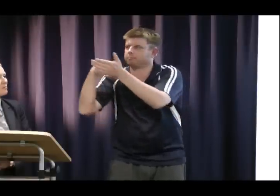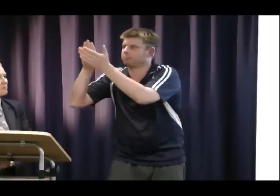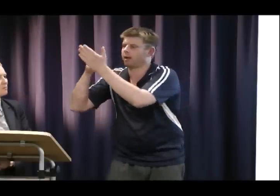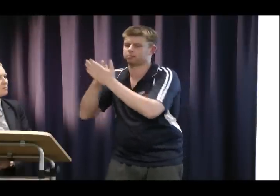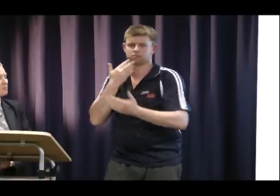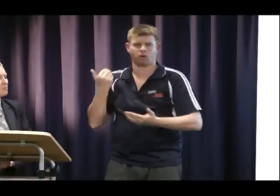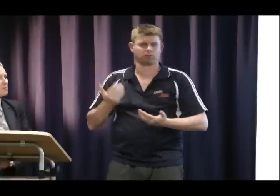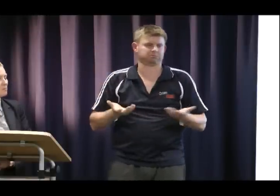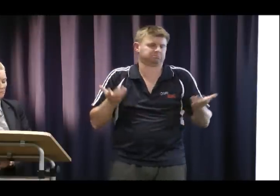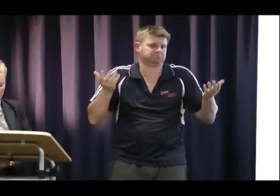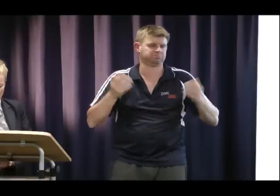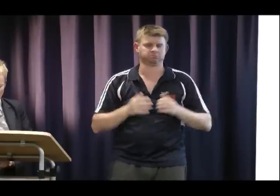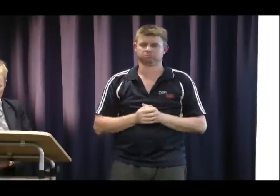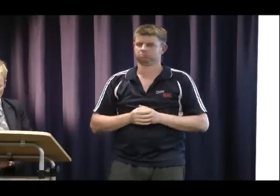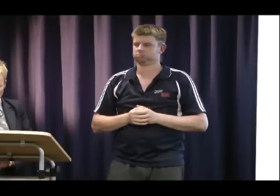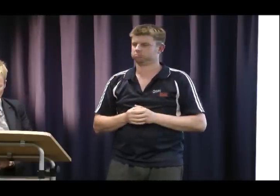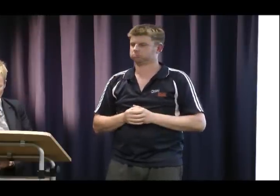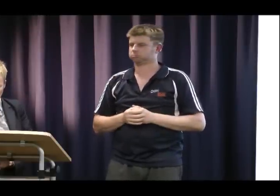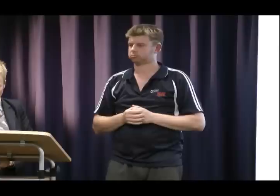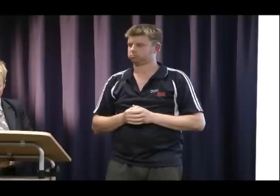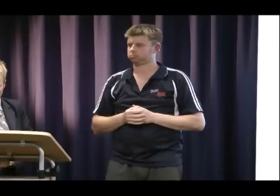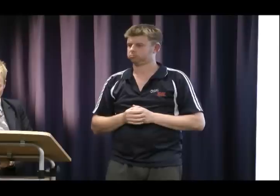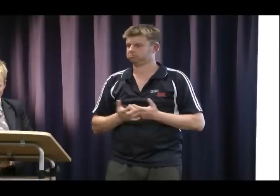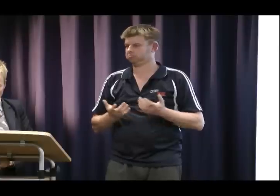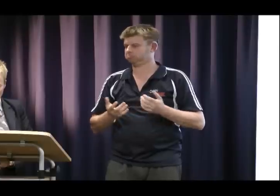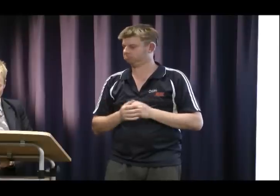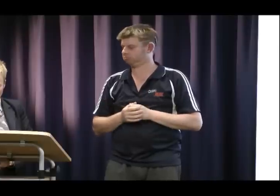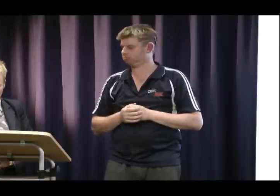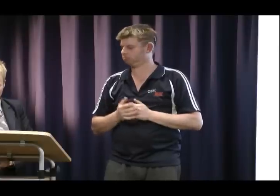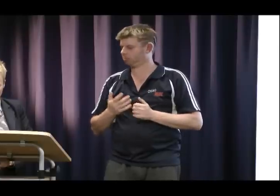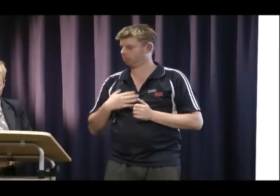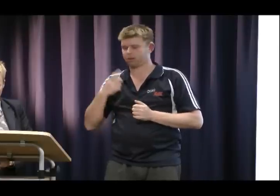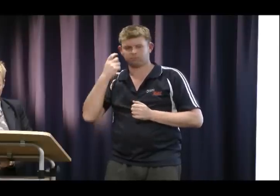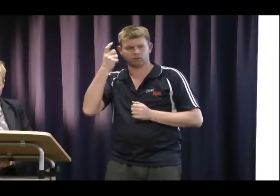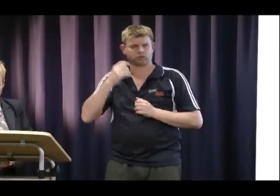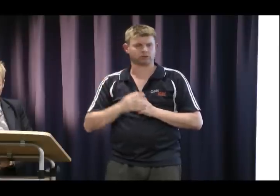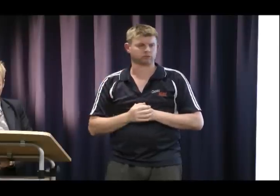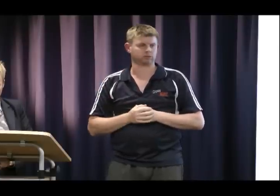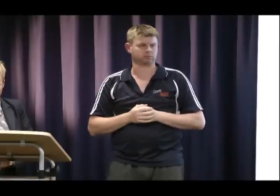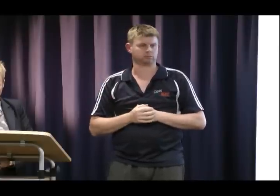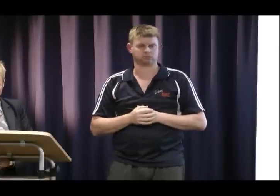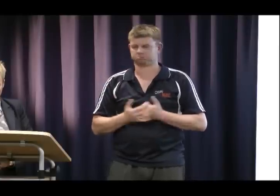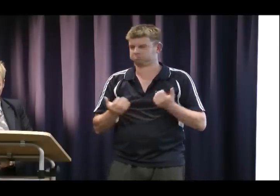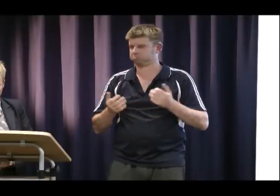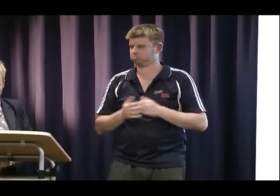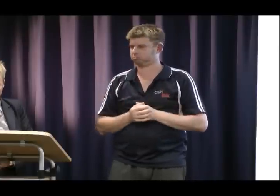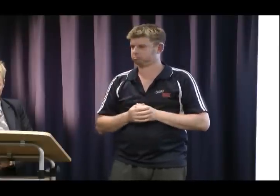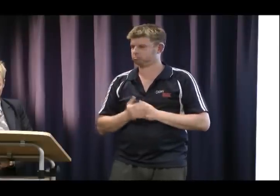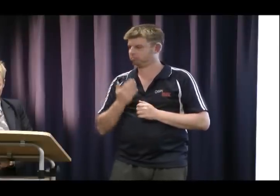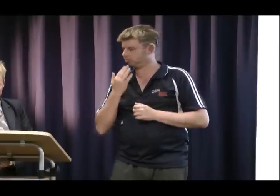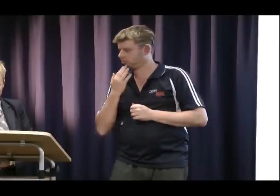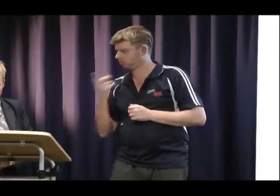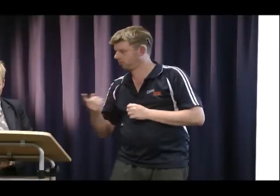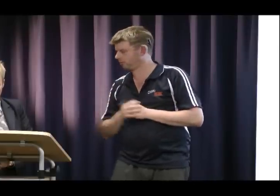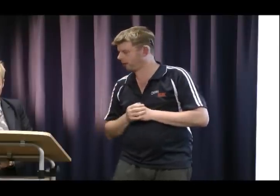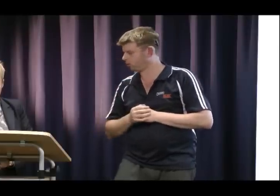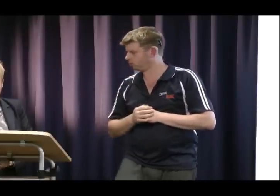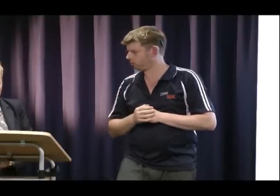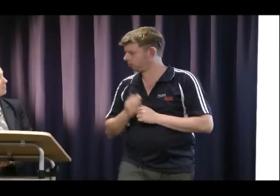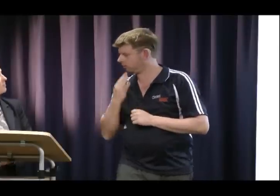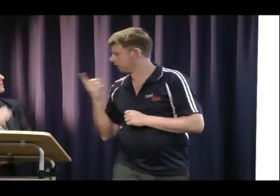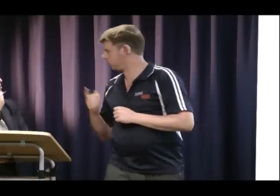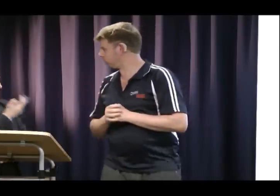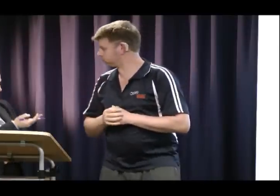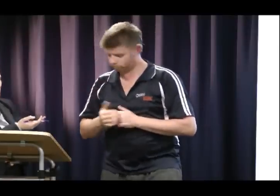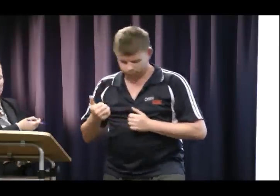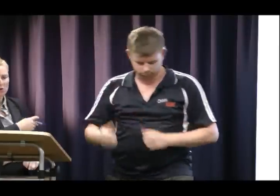could stay here and use all of the floors in this building. So they're just my suggestions for now. Thank